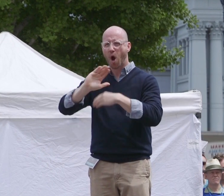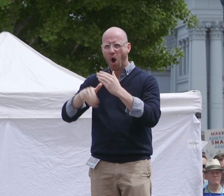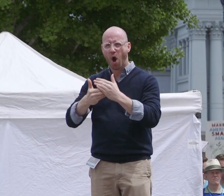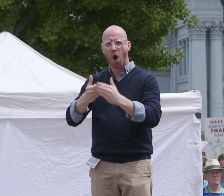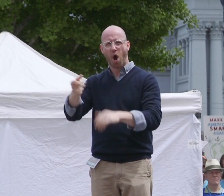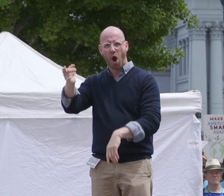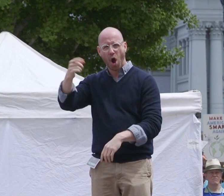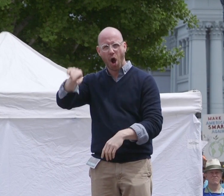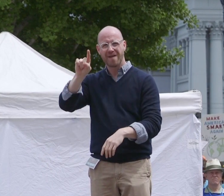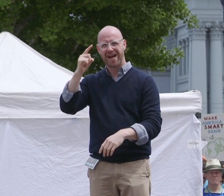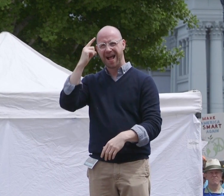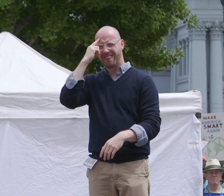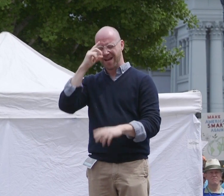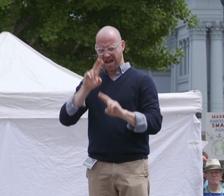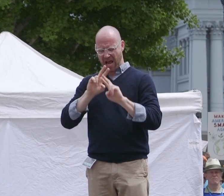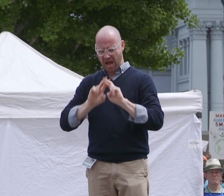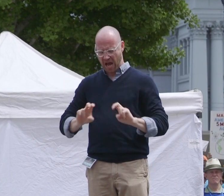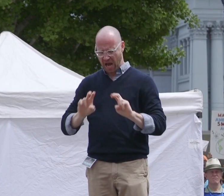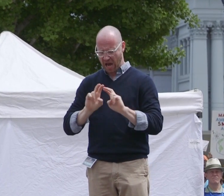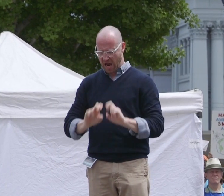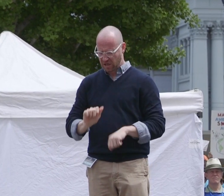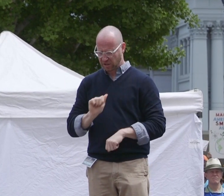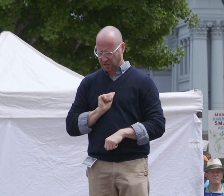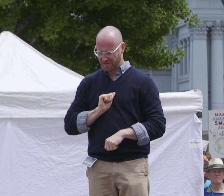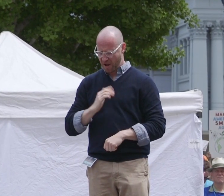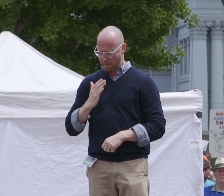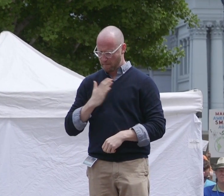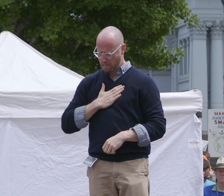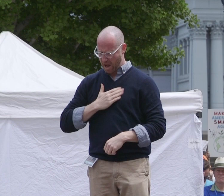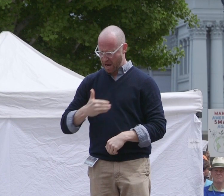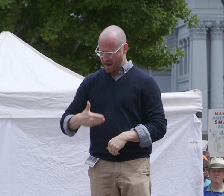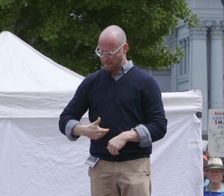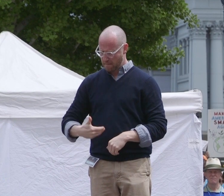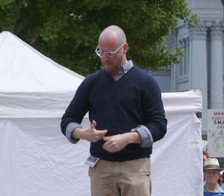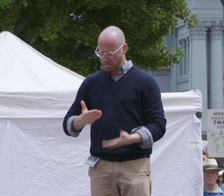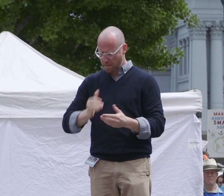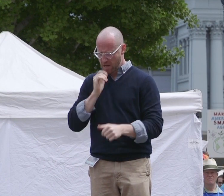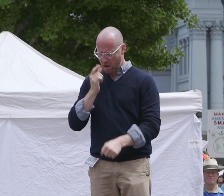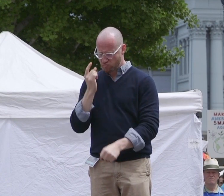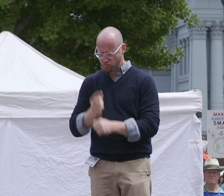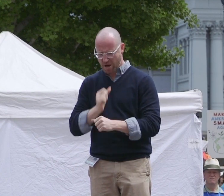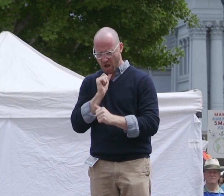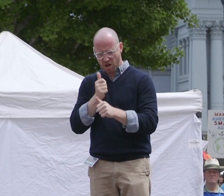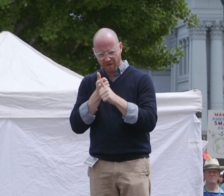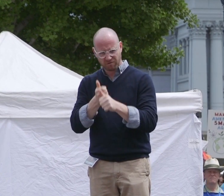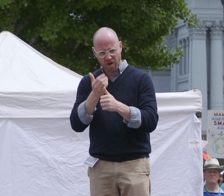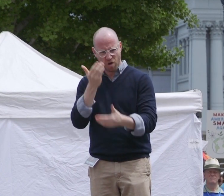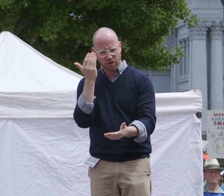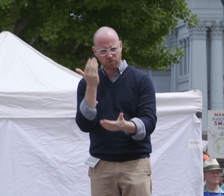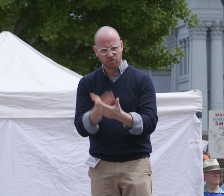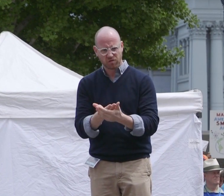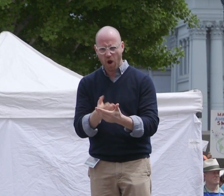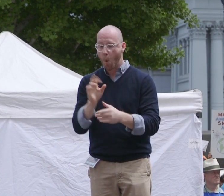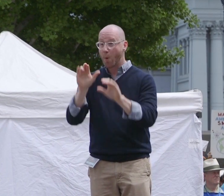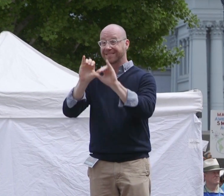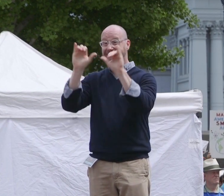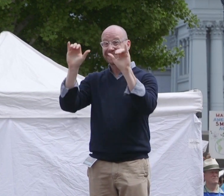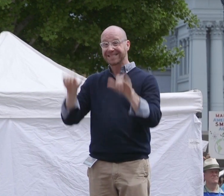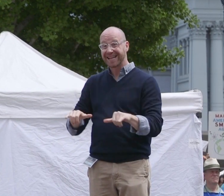our own personal as well as institutional bias and prejudice and to excise them in any way that we can.